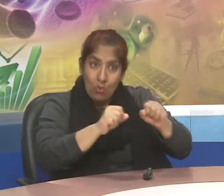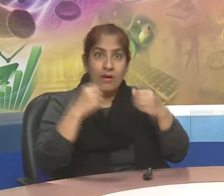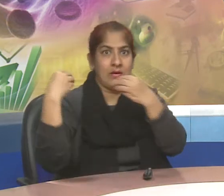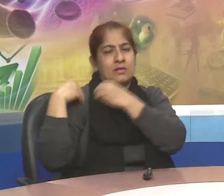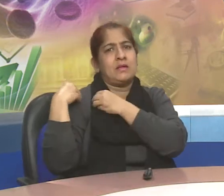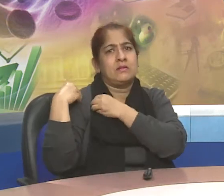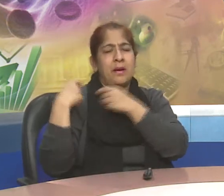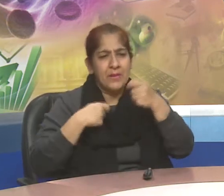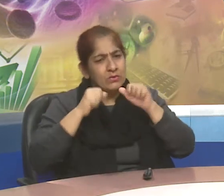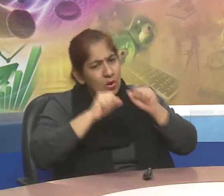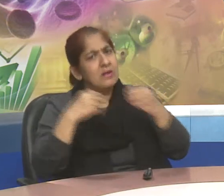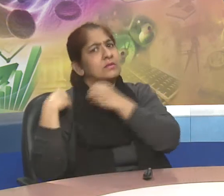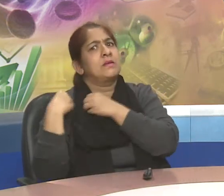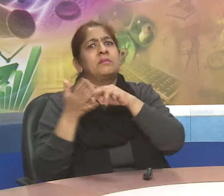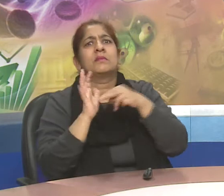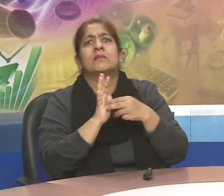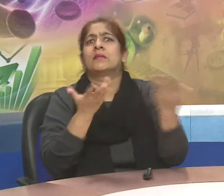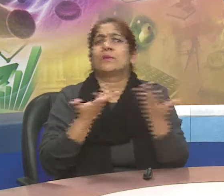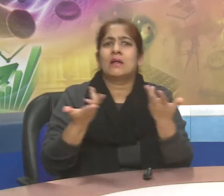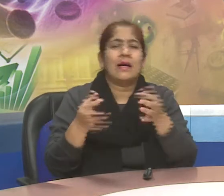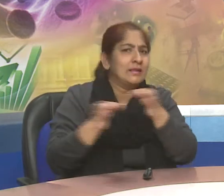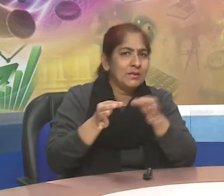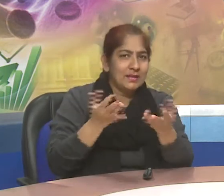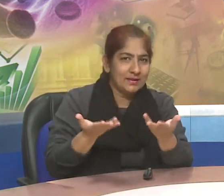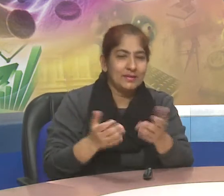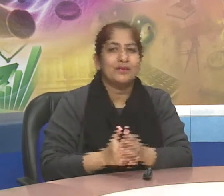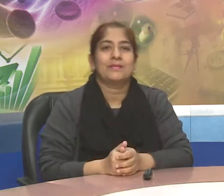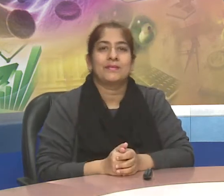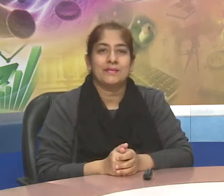what is business responsibility?